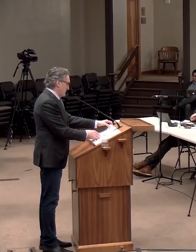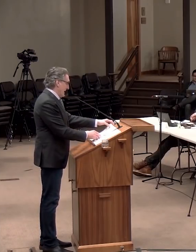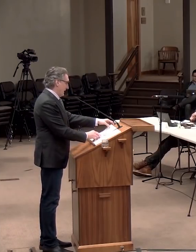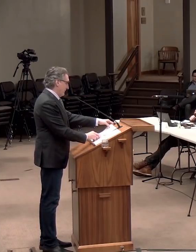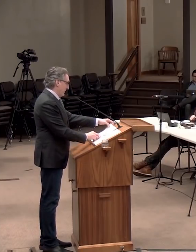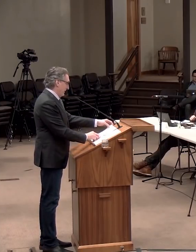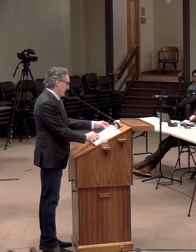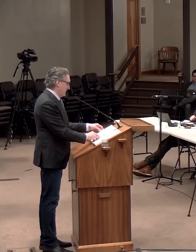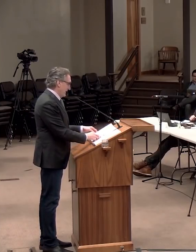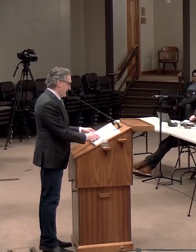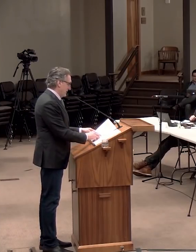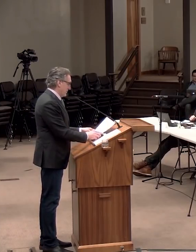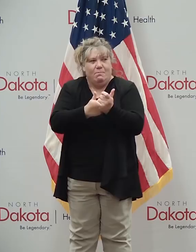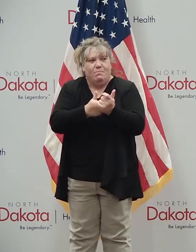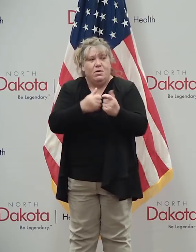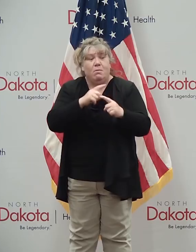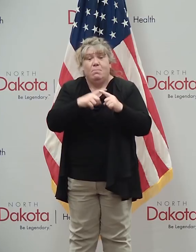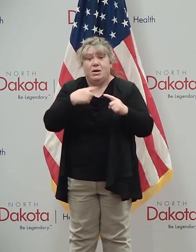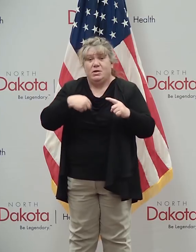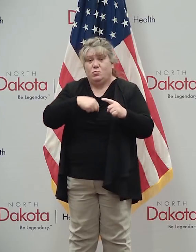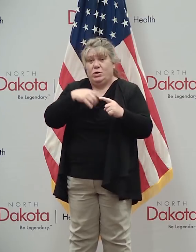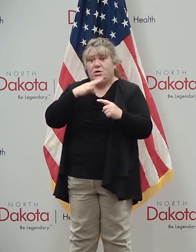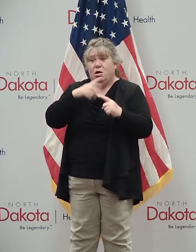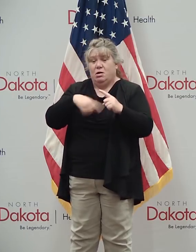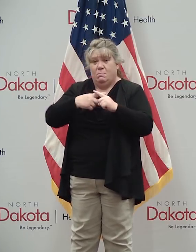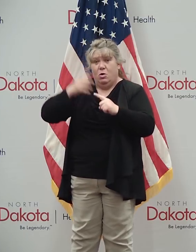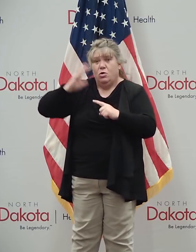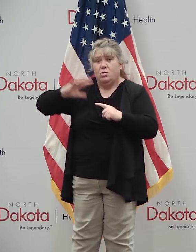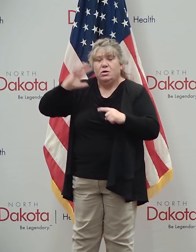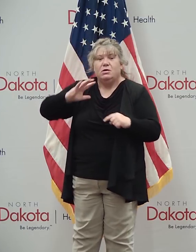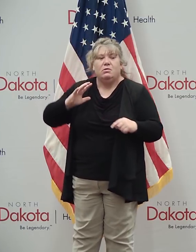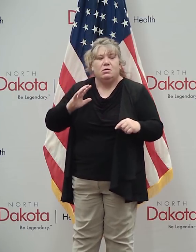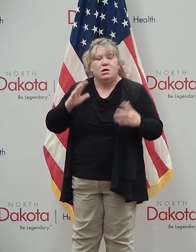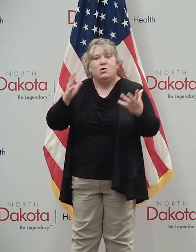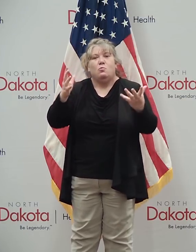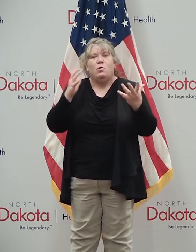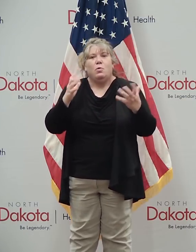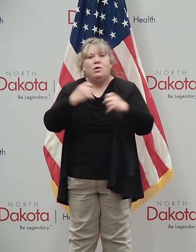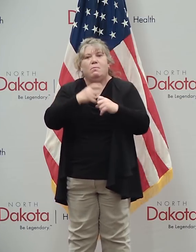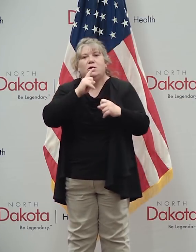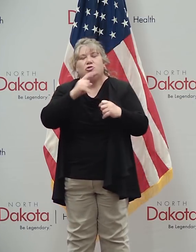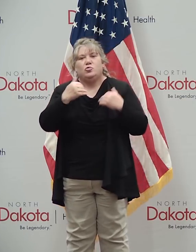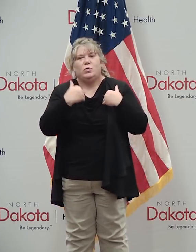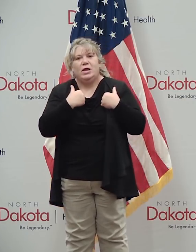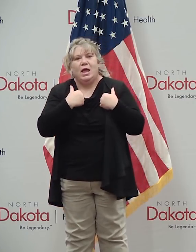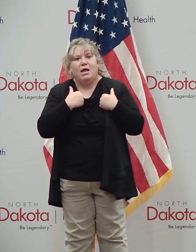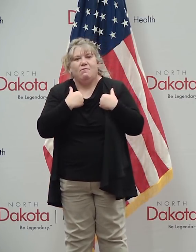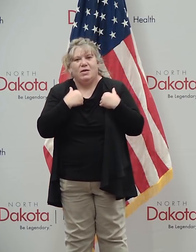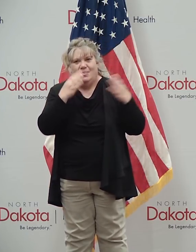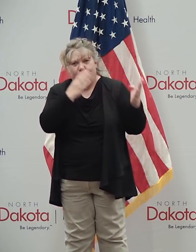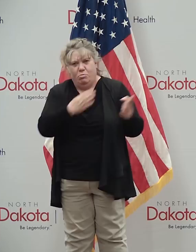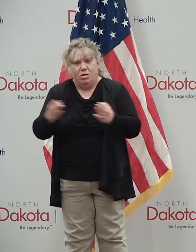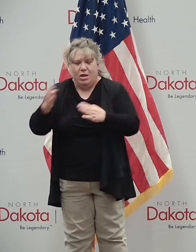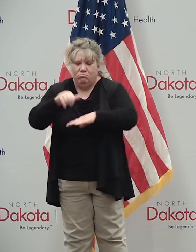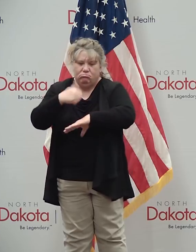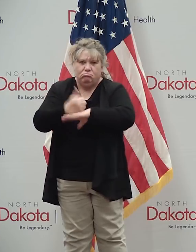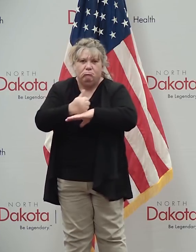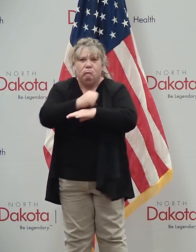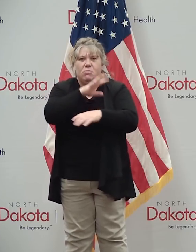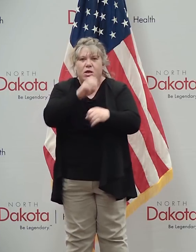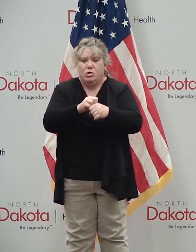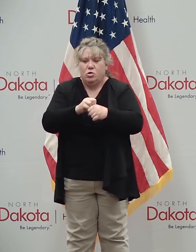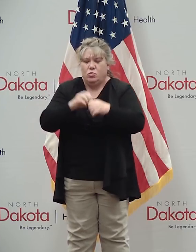is here as backup, apparently. But again, as we talked about earlier, we want to make sure that we've got this plan, which includes